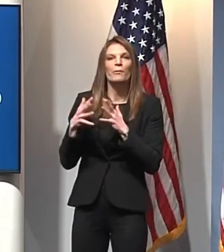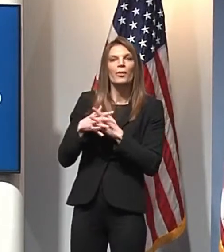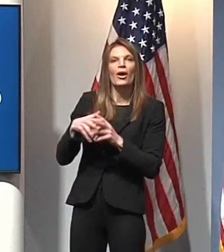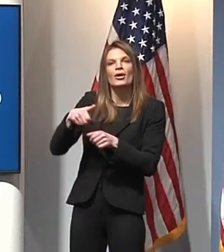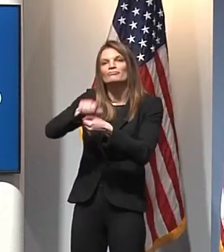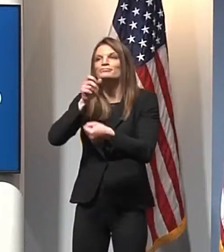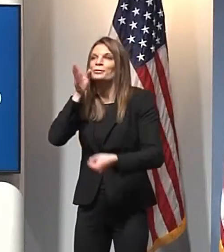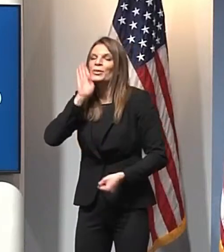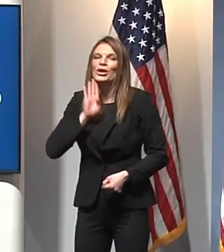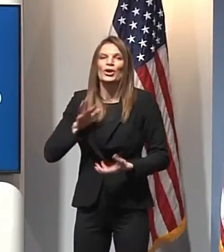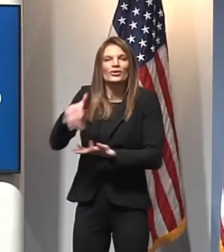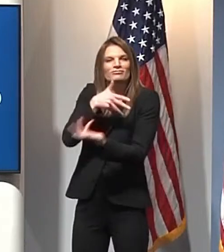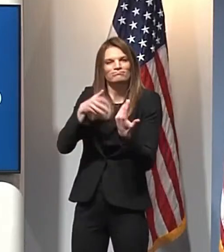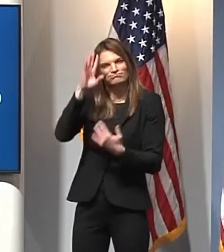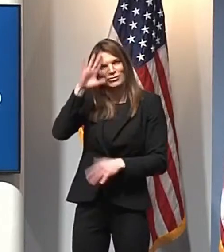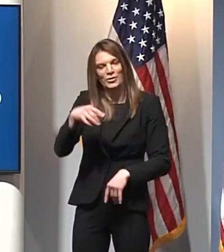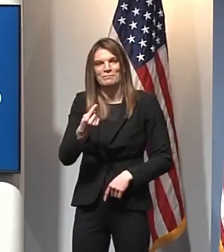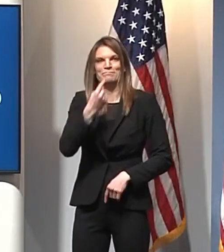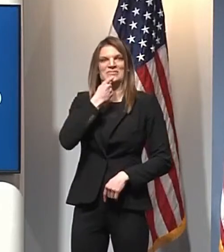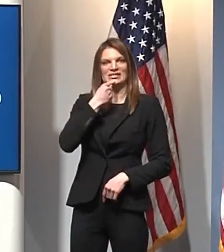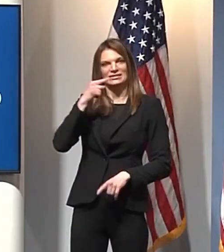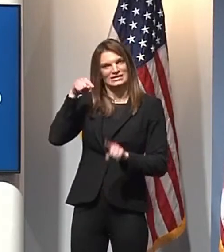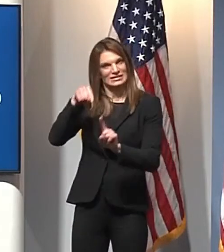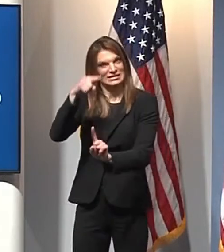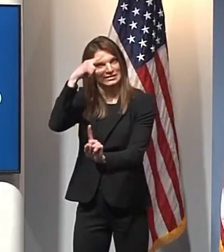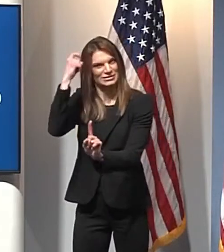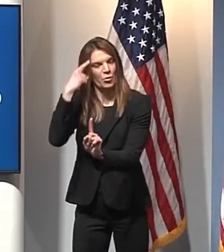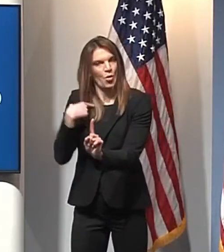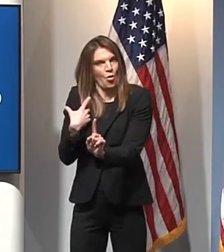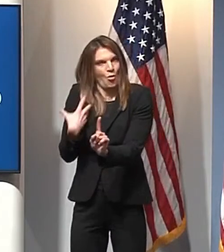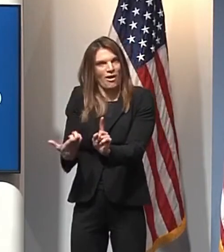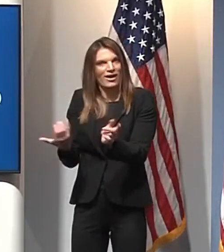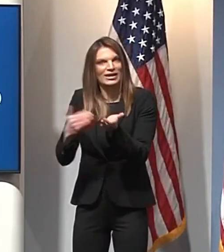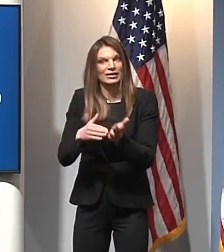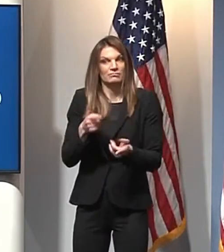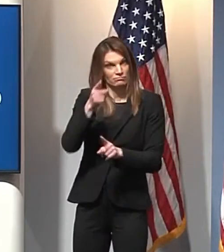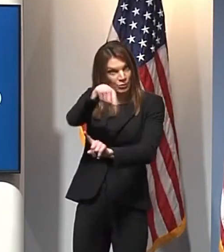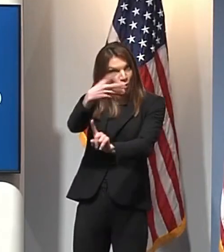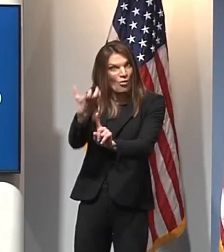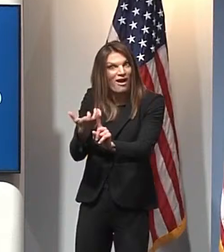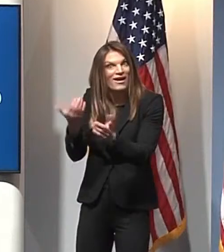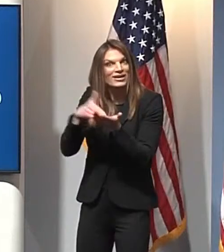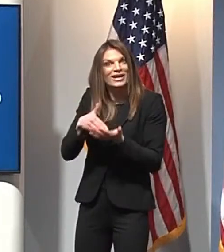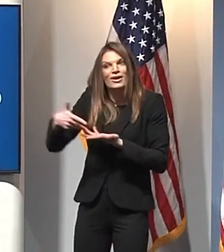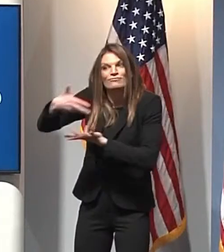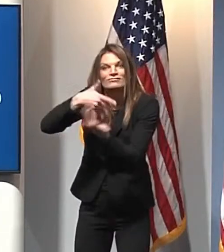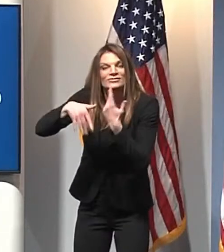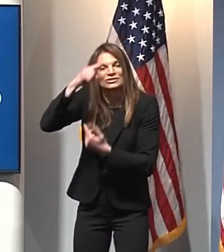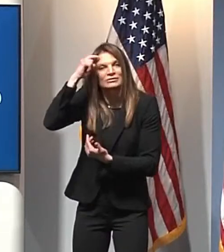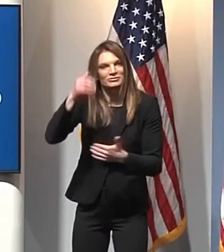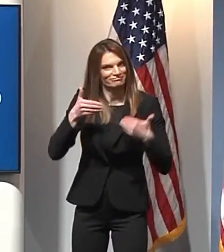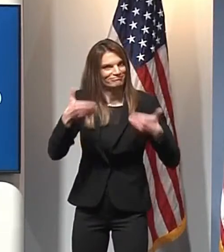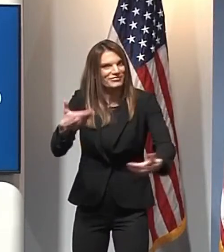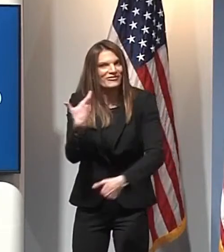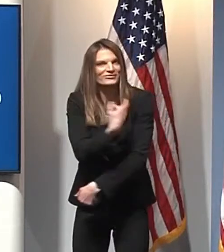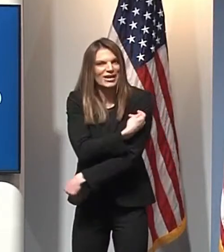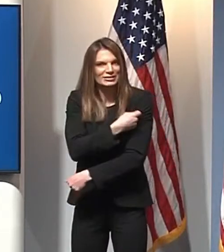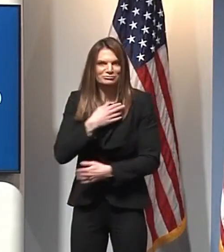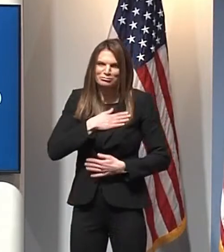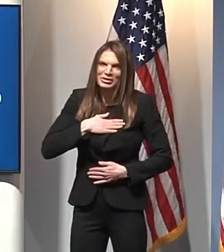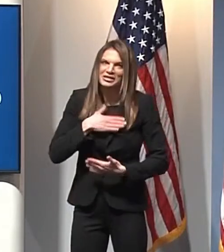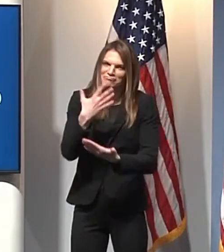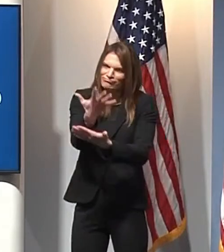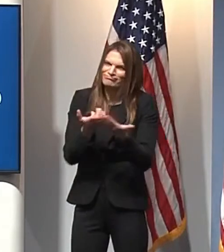beer. You'll have a summer of fun ahead if we all can get vaccinated. We can do